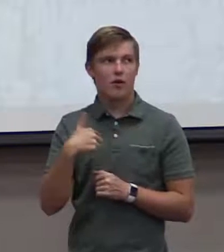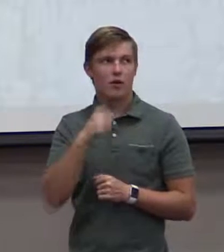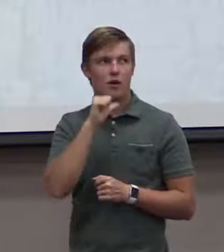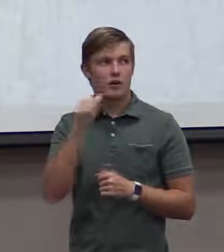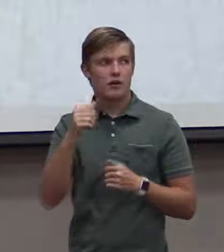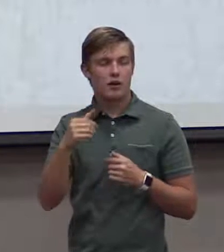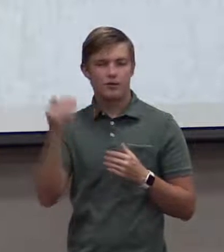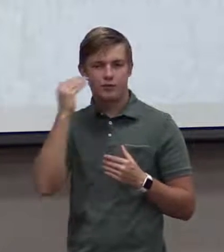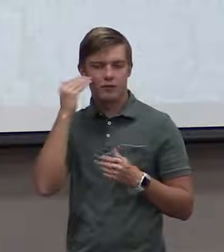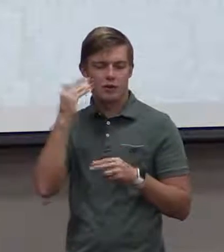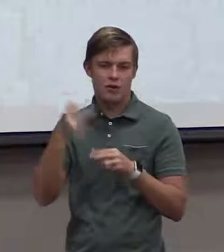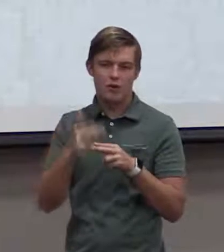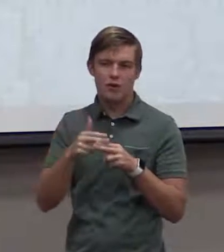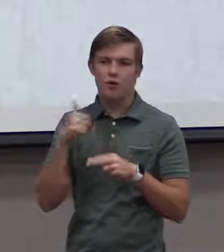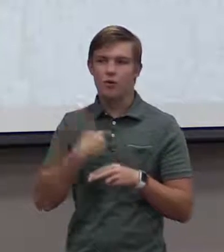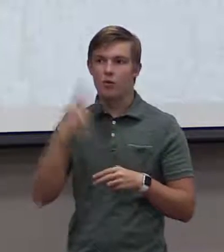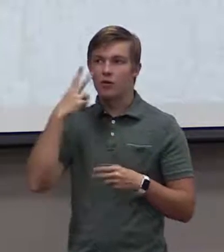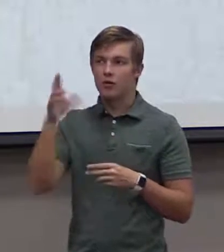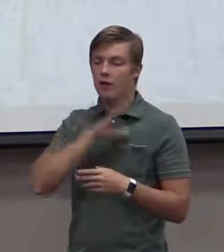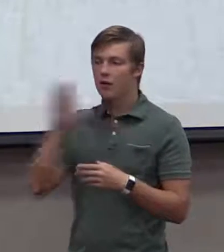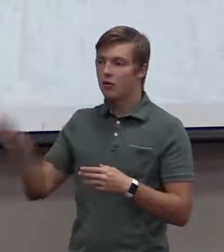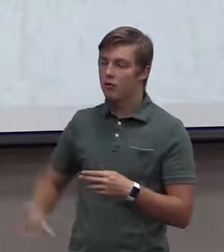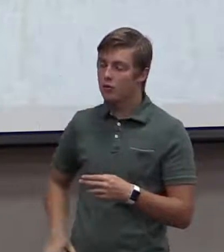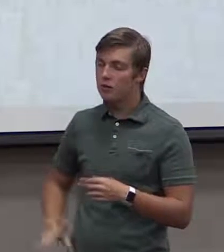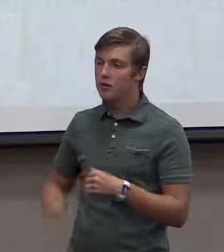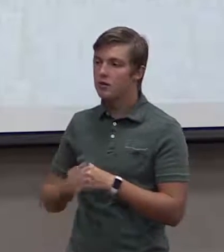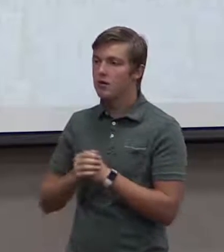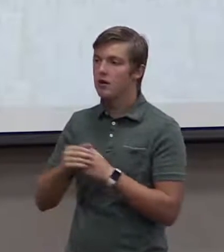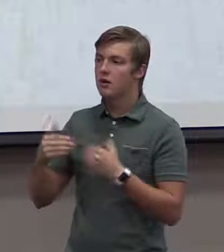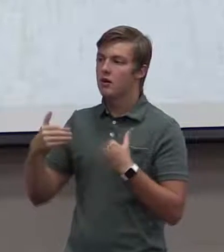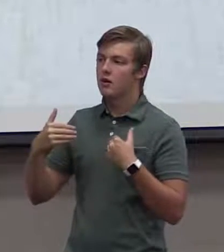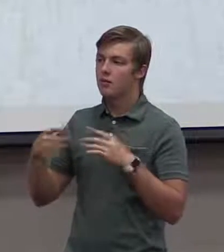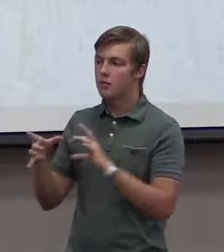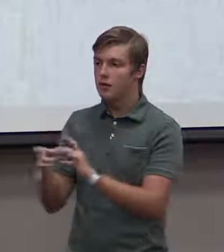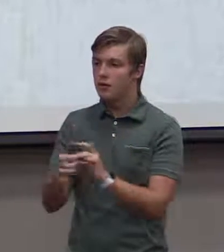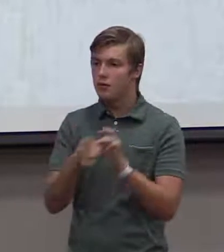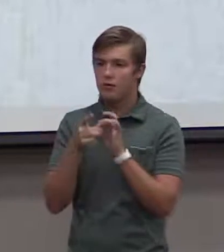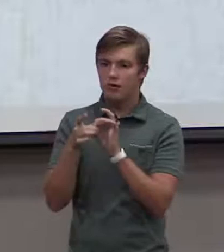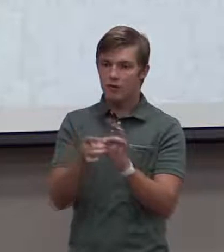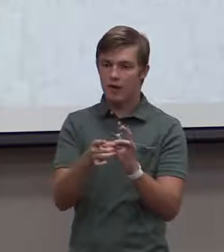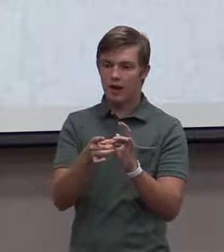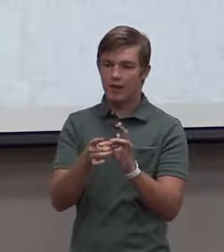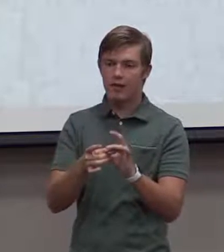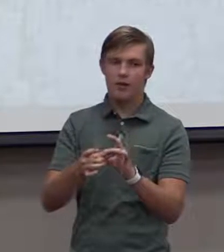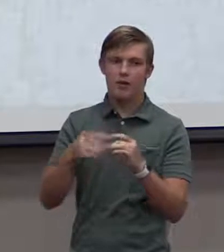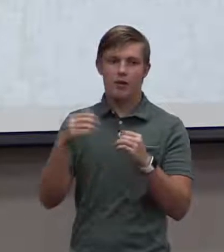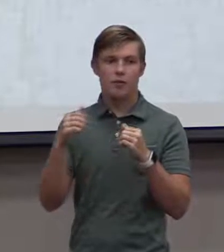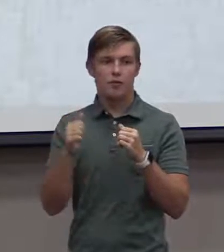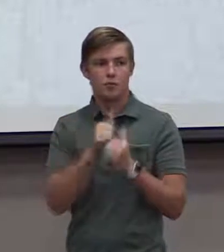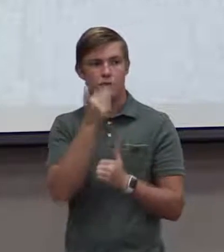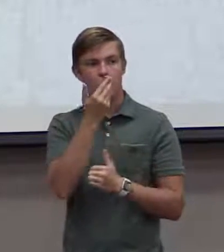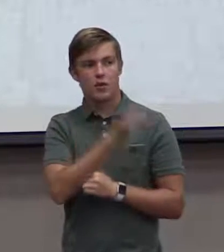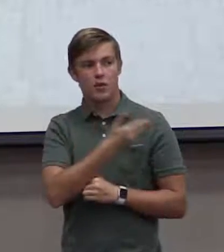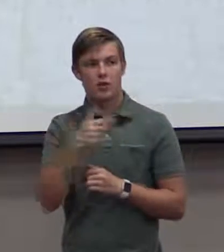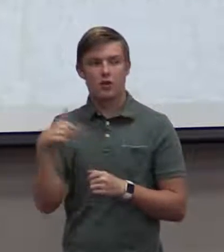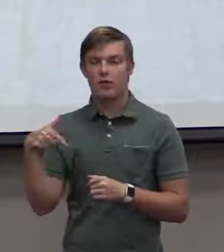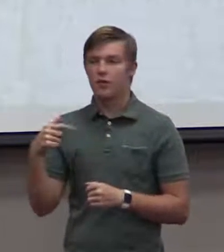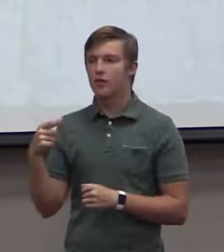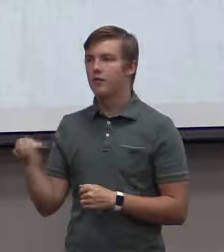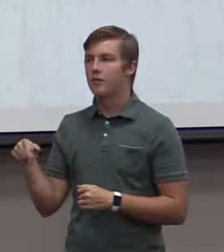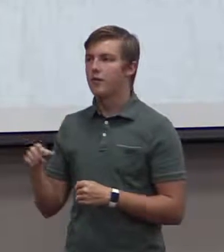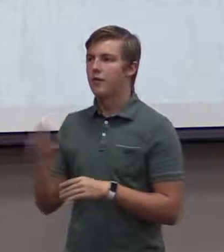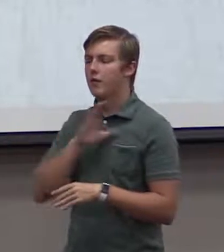us to name her this is we saw Christians getting unified by her to bless us. They were wanting to serve us and encourage us